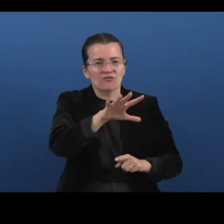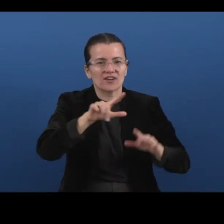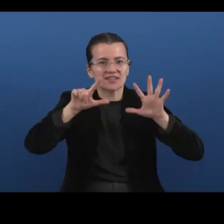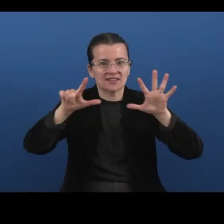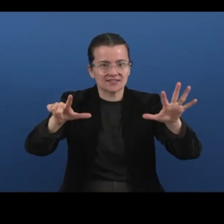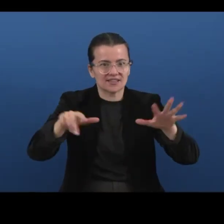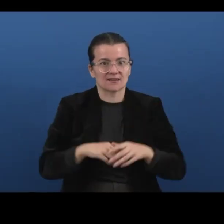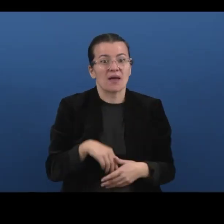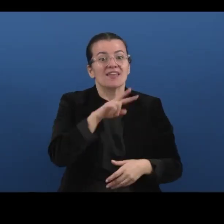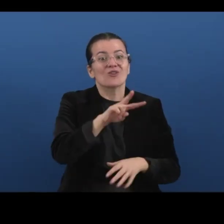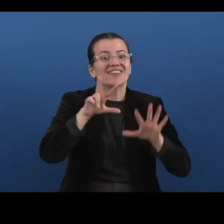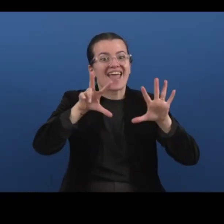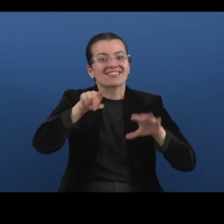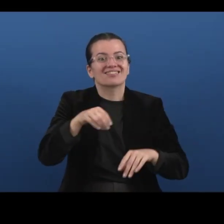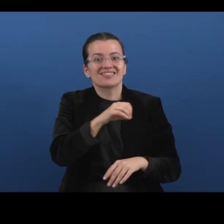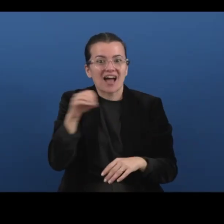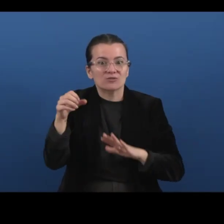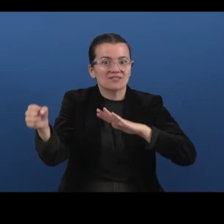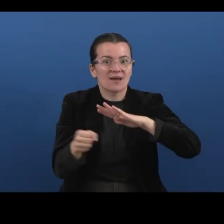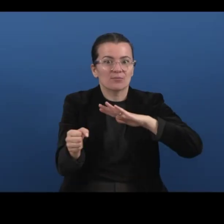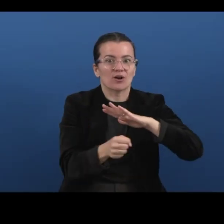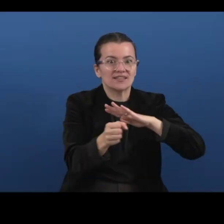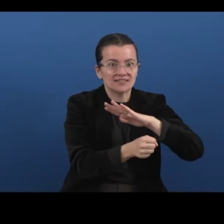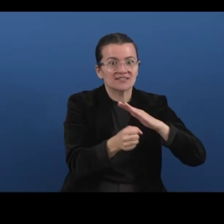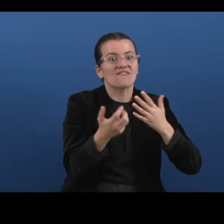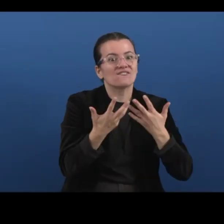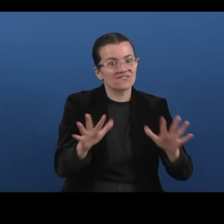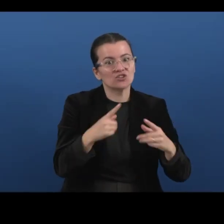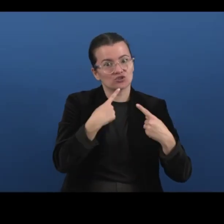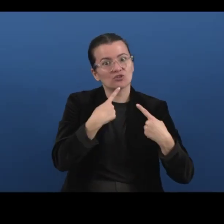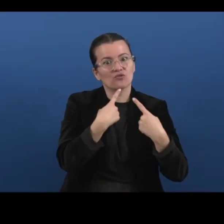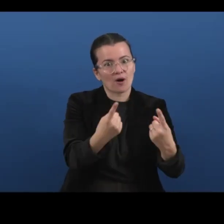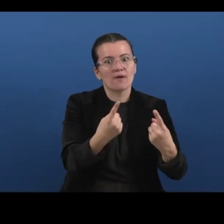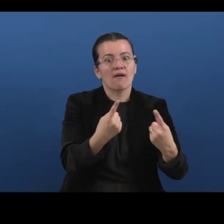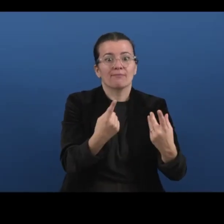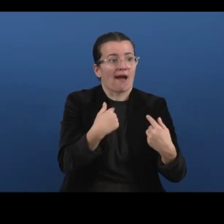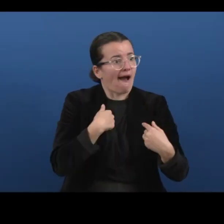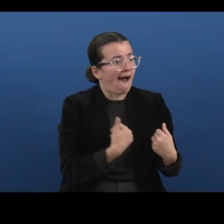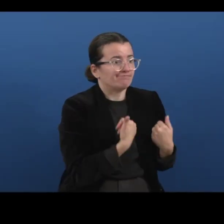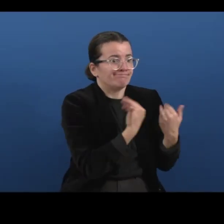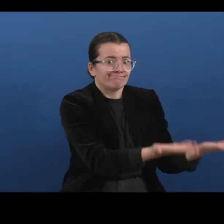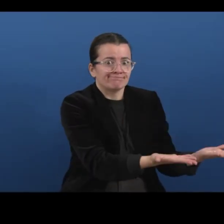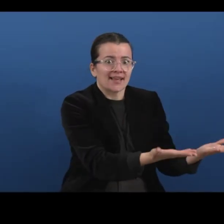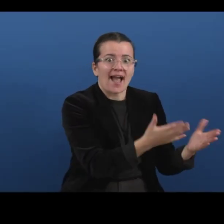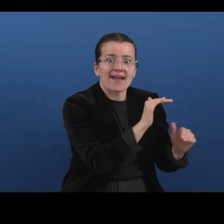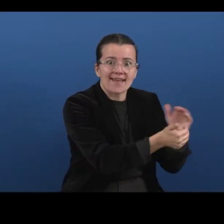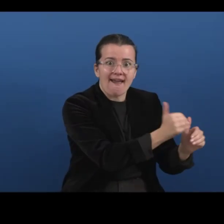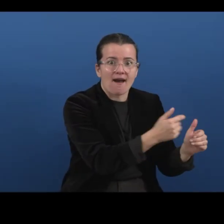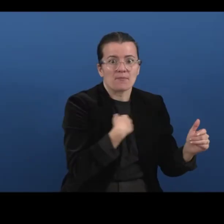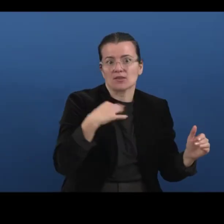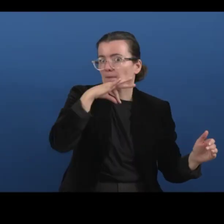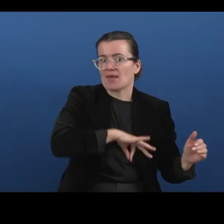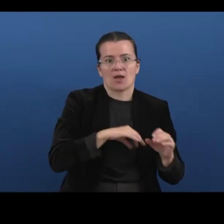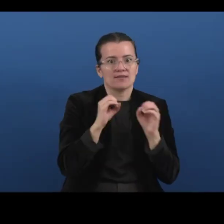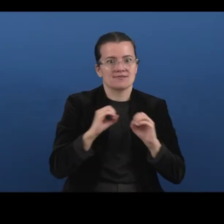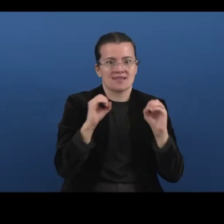they are caring. The Charter provides employees and their line managers who are providing unpaid care with